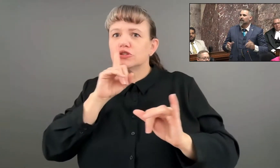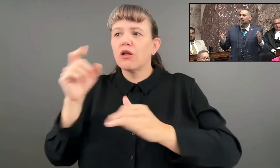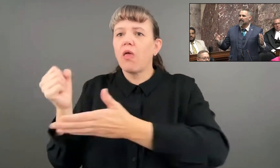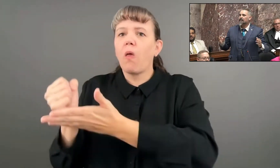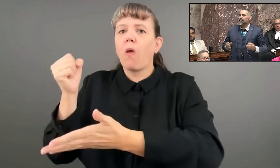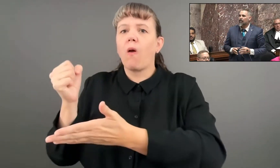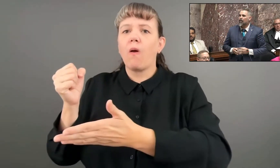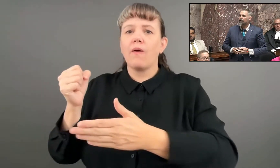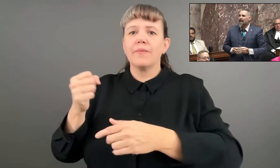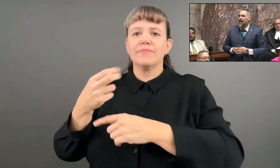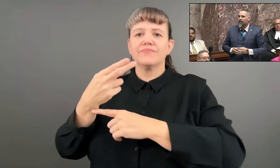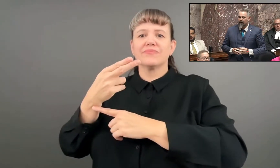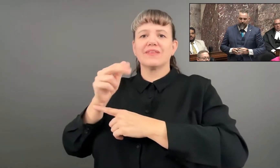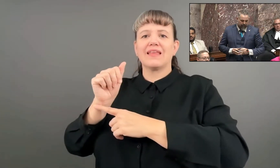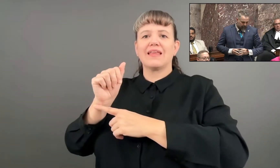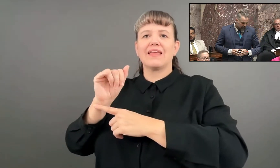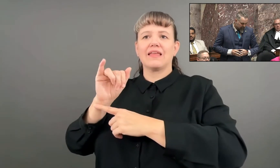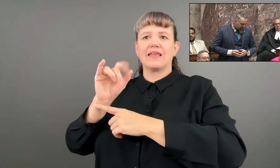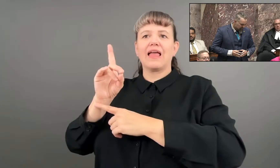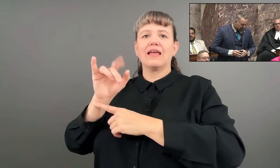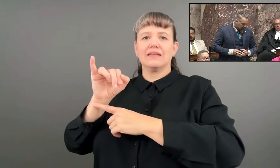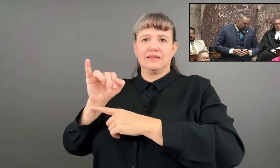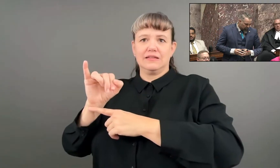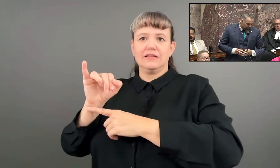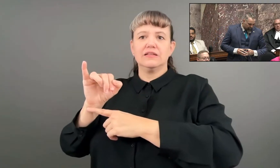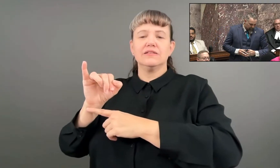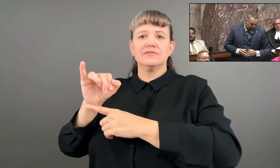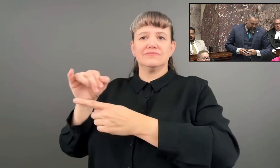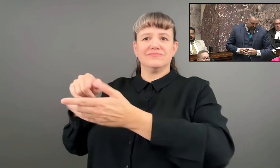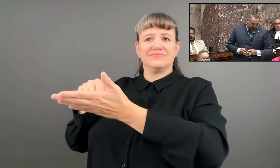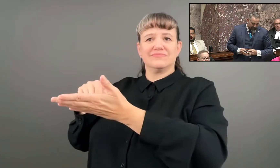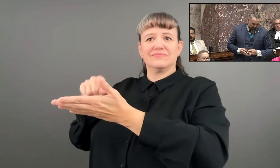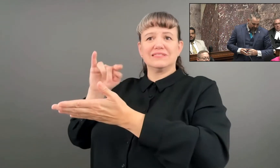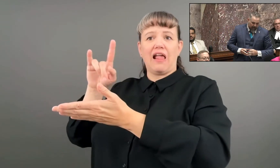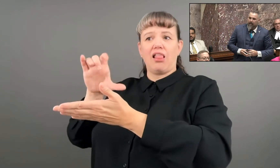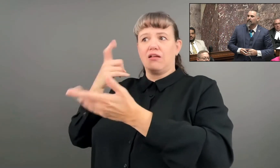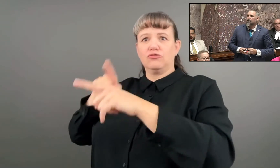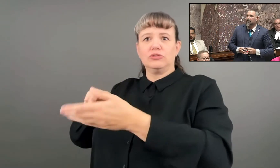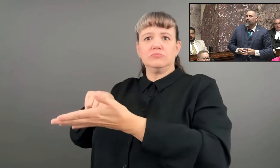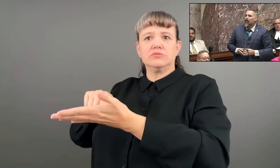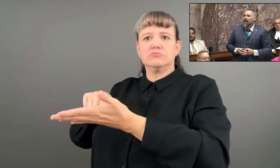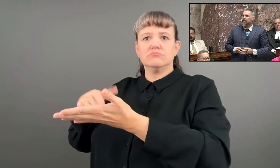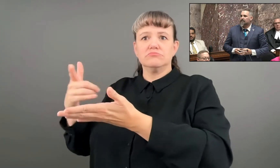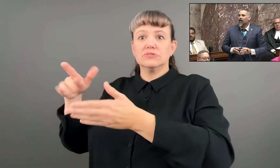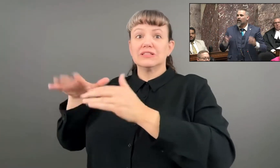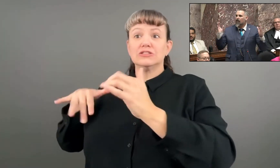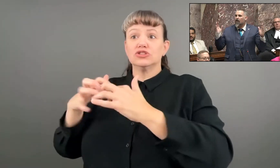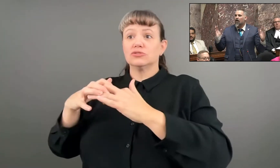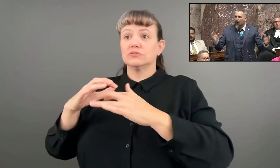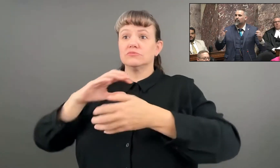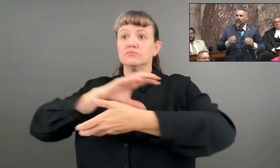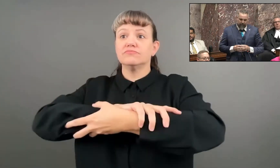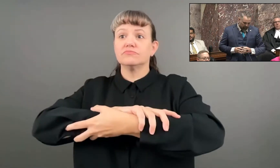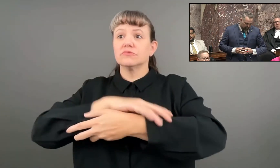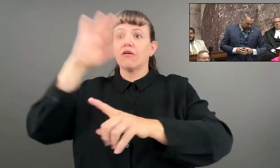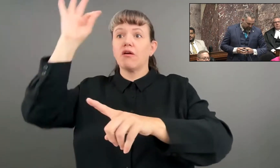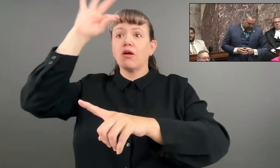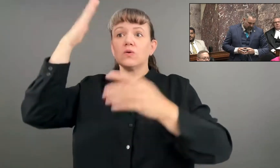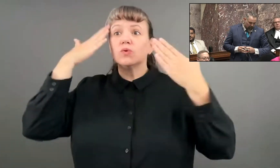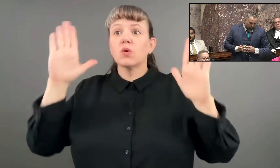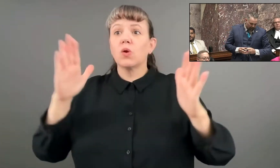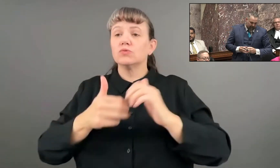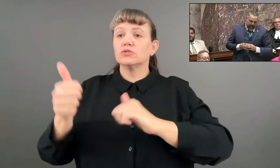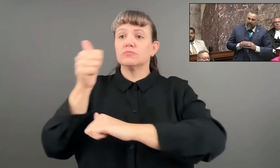Reconciliation didn't even know it was happening. Will the Premier stand up today and finally tell all British